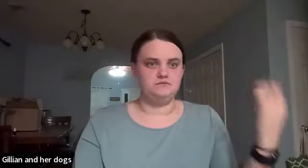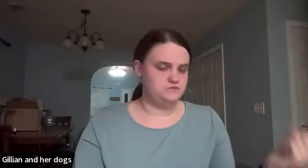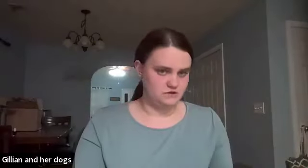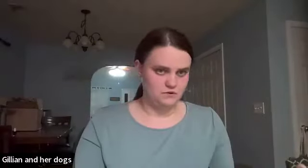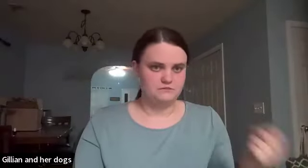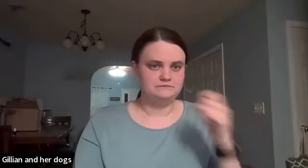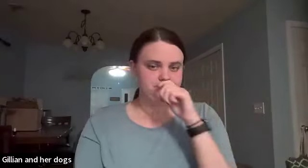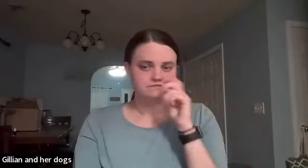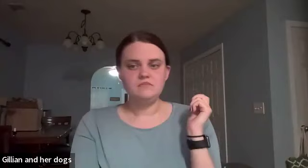three, so forth.